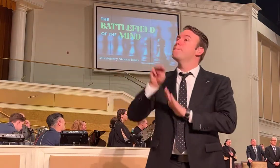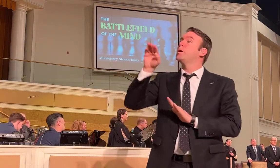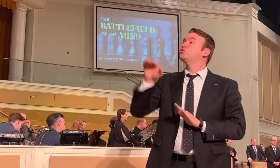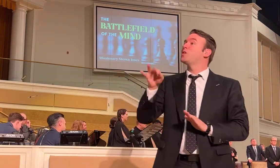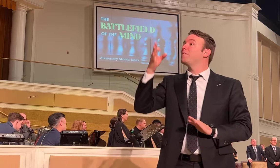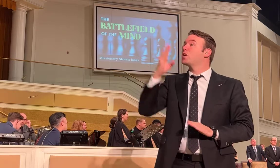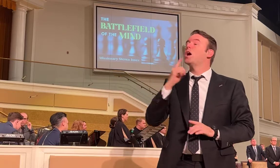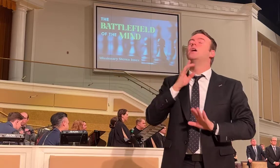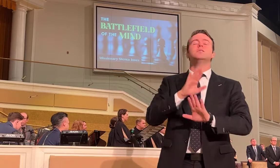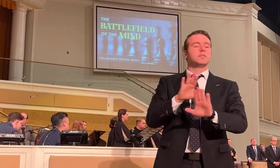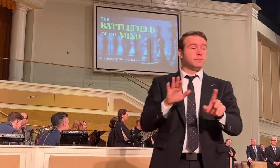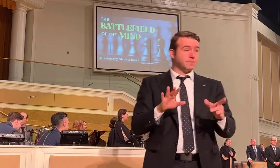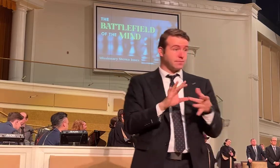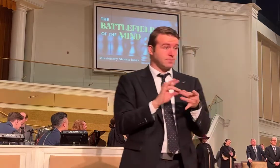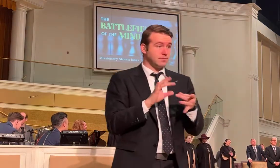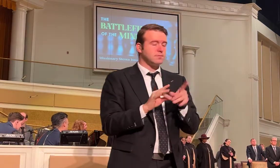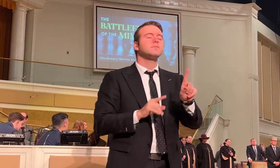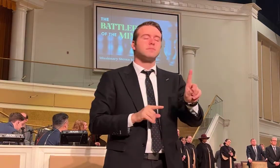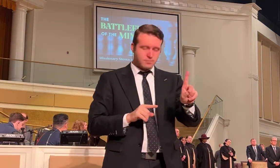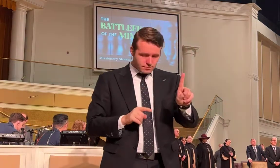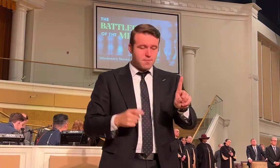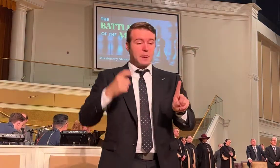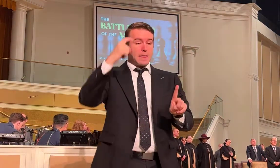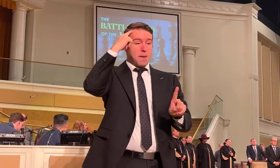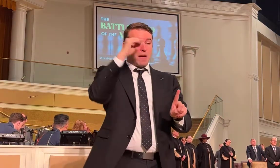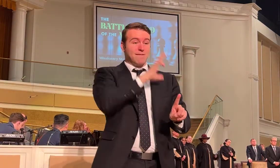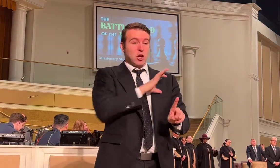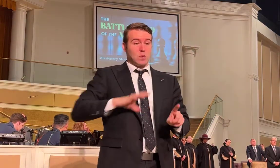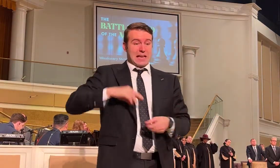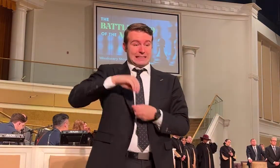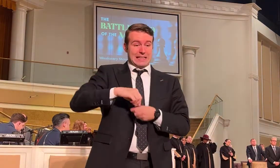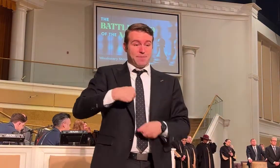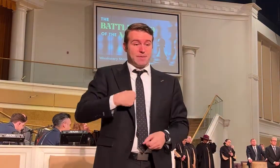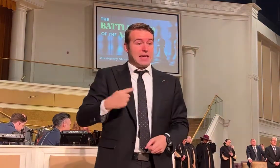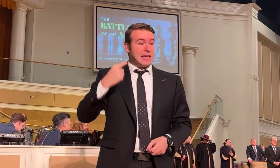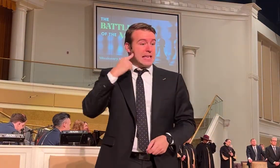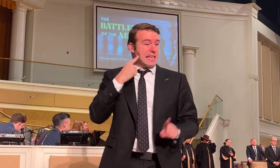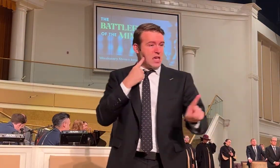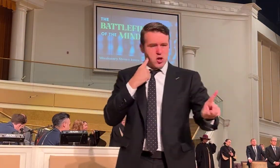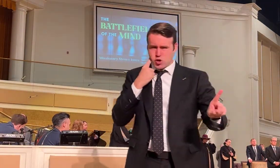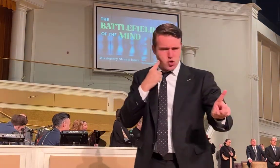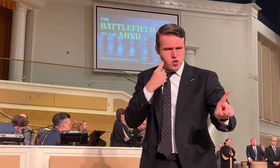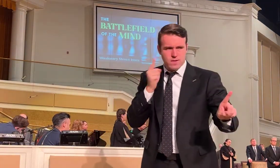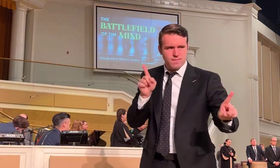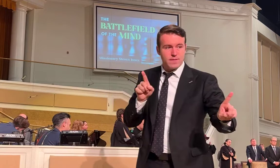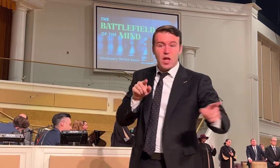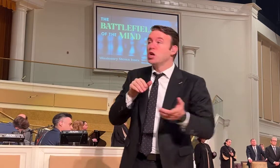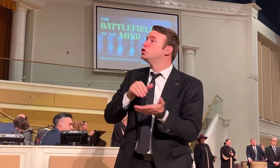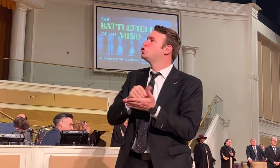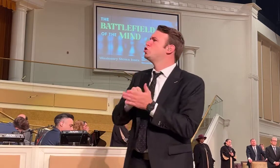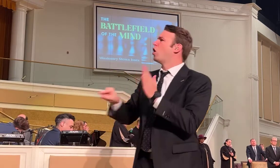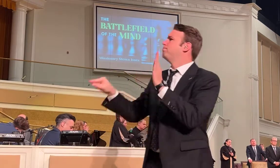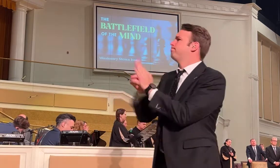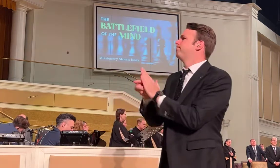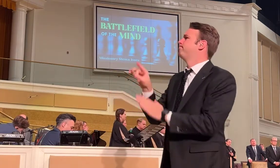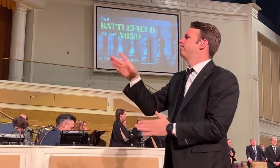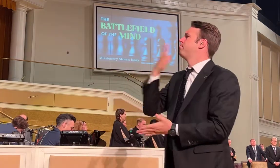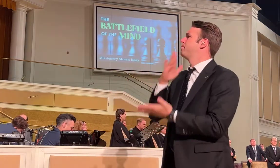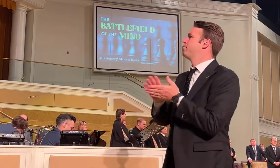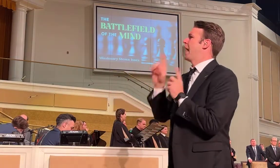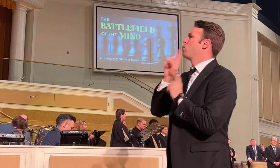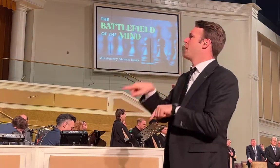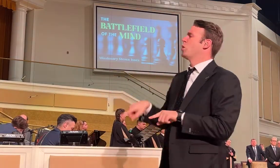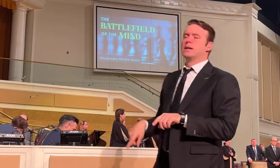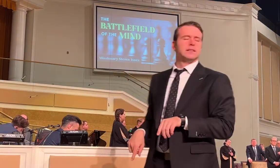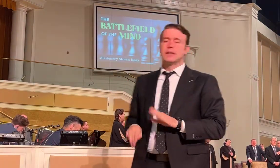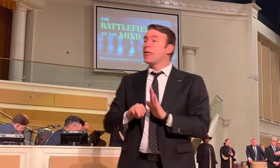say, I hear what you're saying, but the mind of Christ in me hears something different. The doctor's going to give you a bad report,